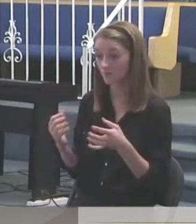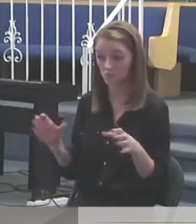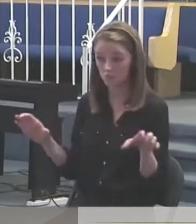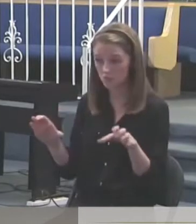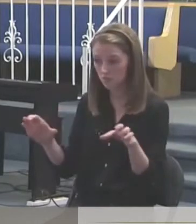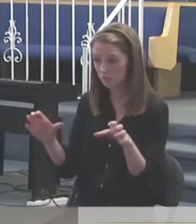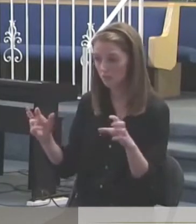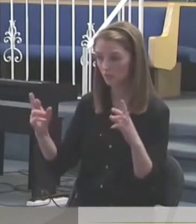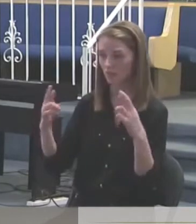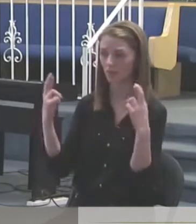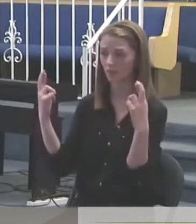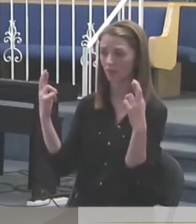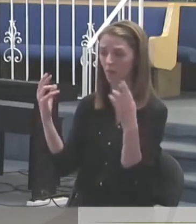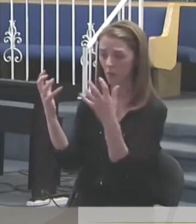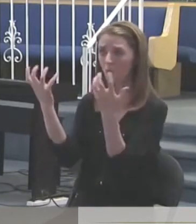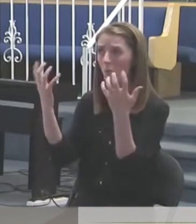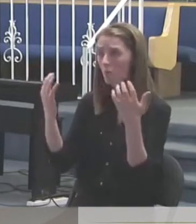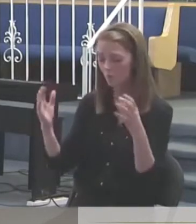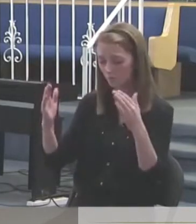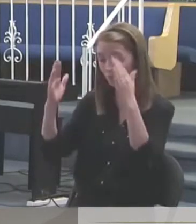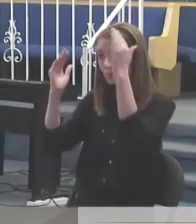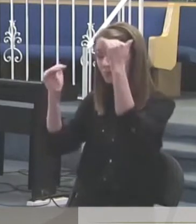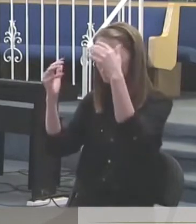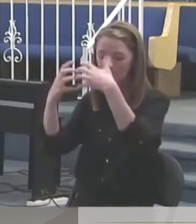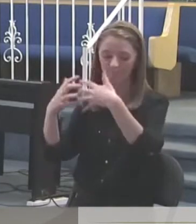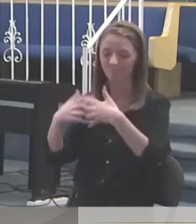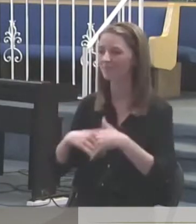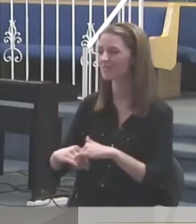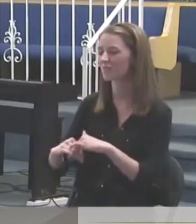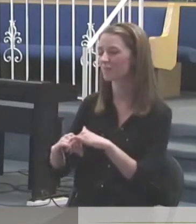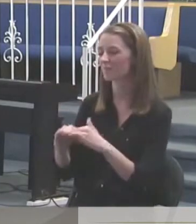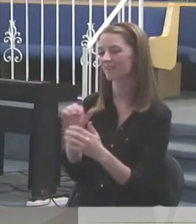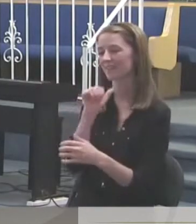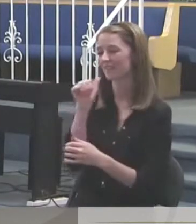end. It's not going to work like that.